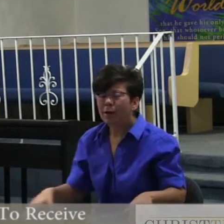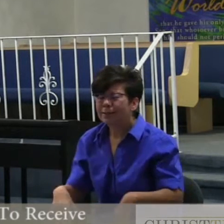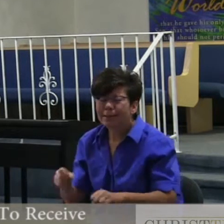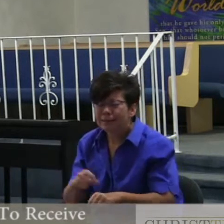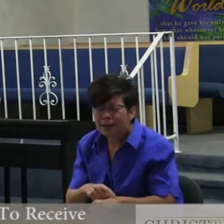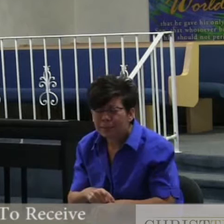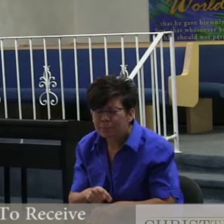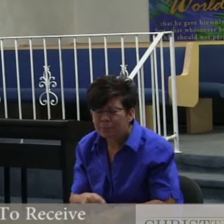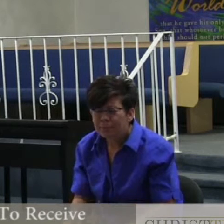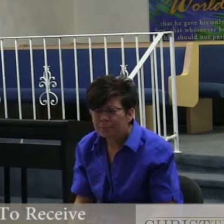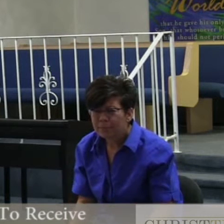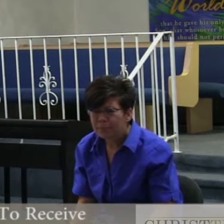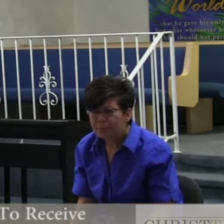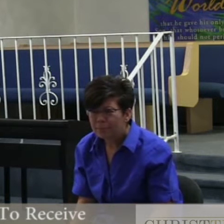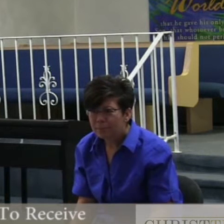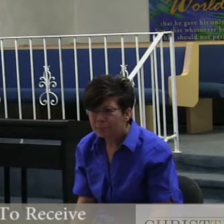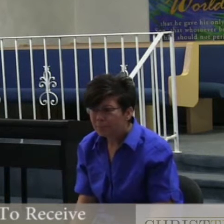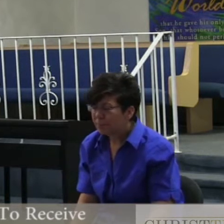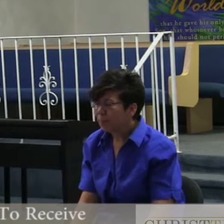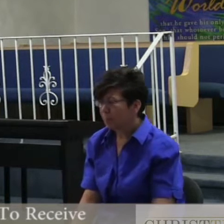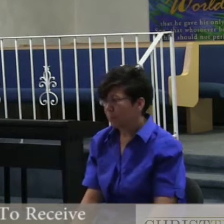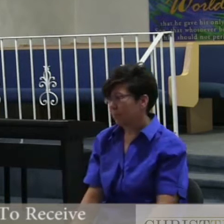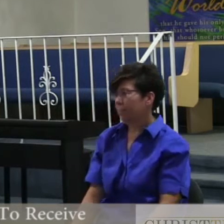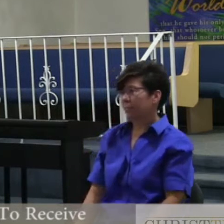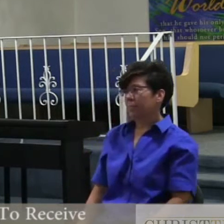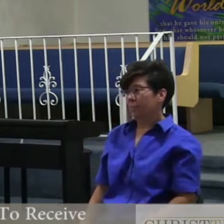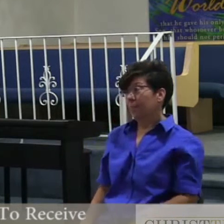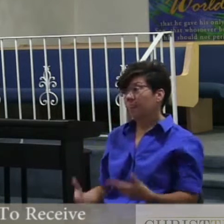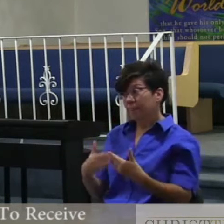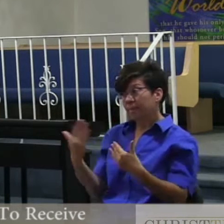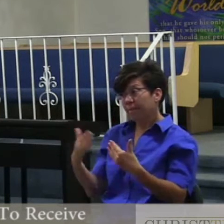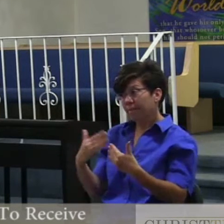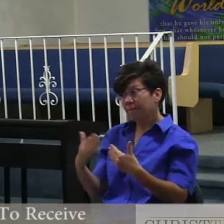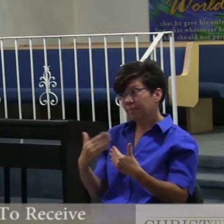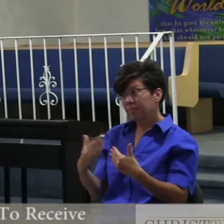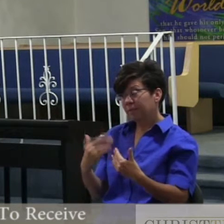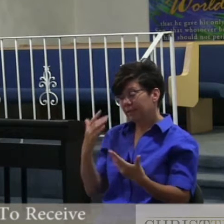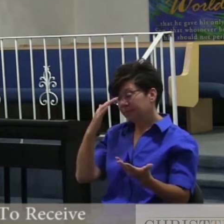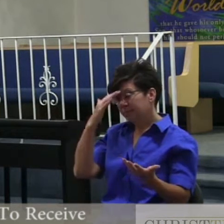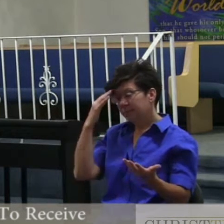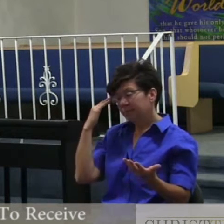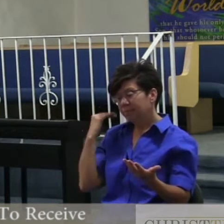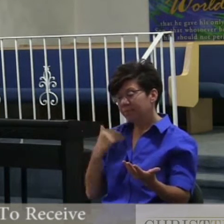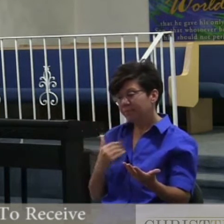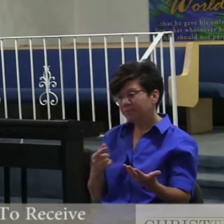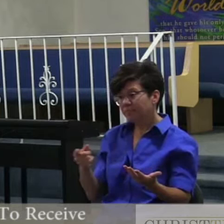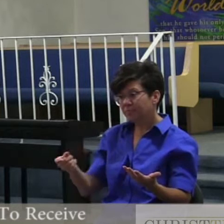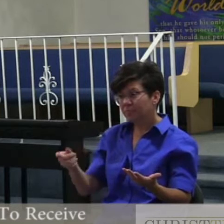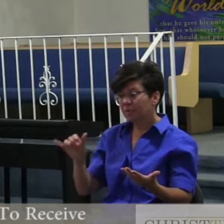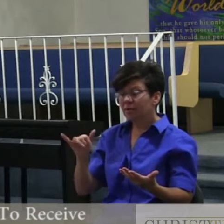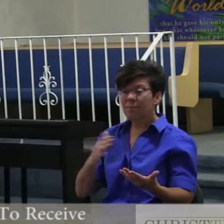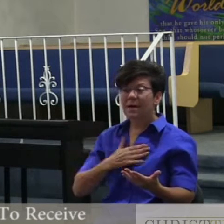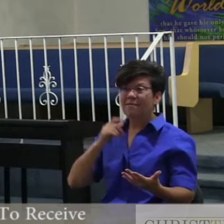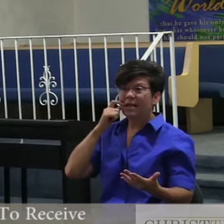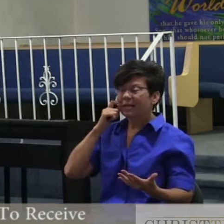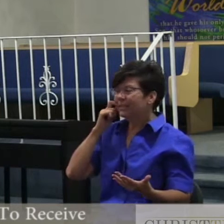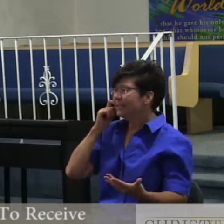time. It's very easy to pick up something that will satisfy your